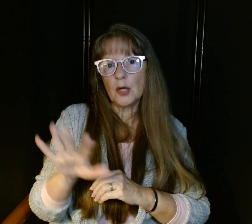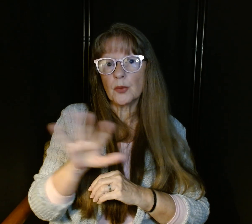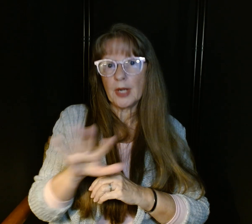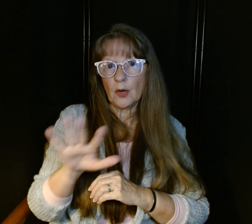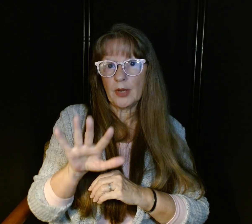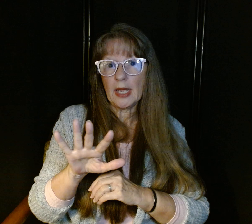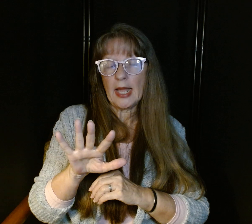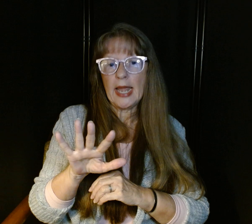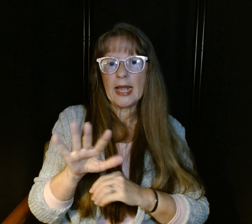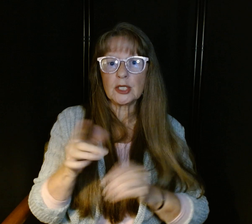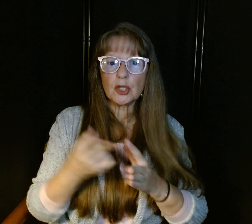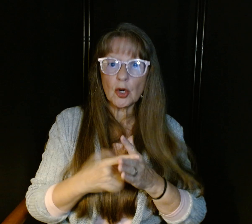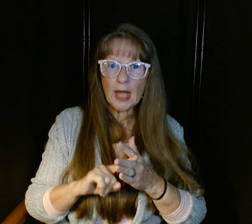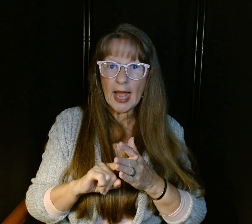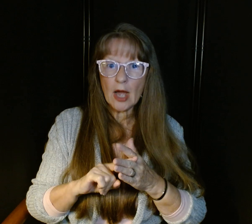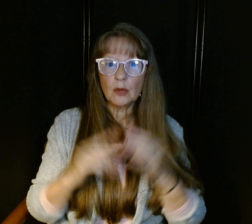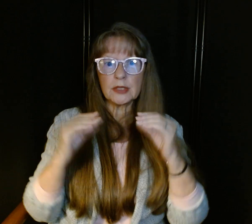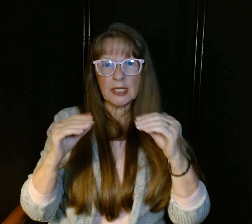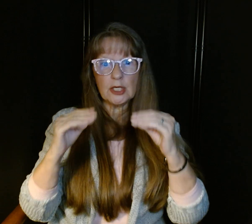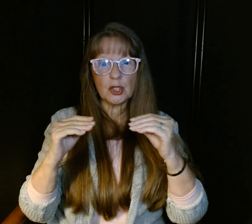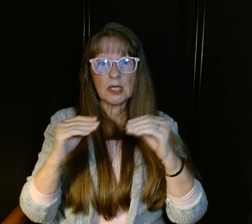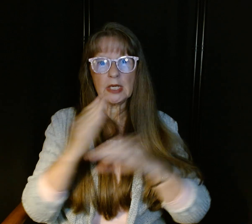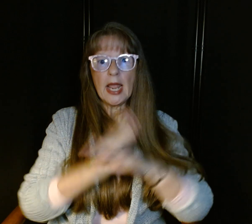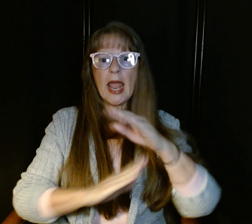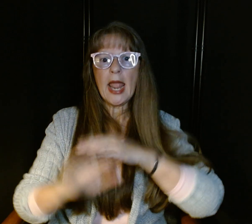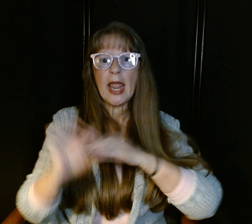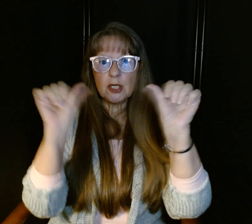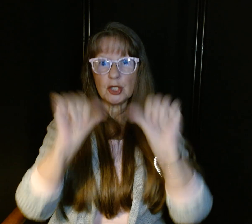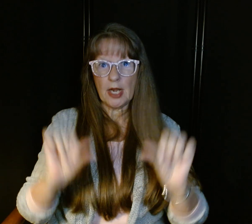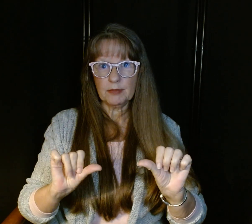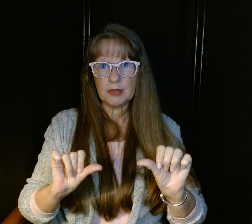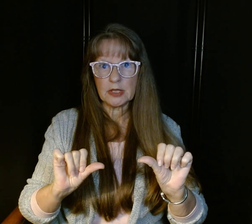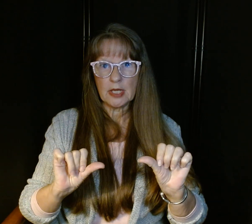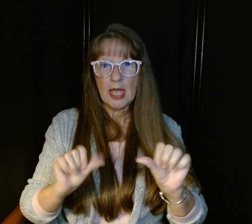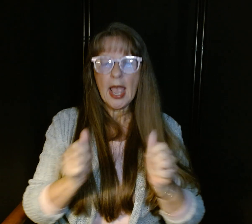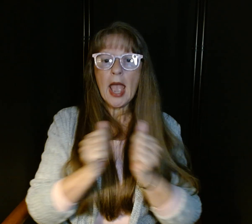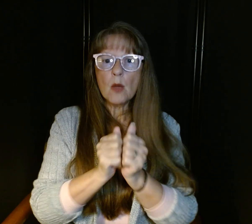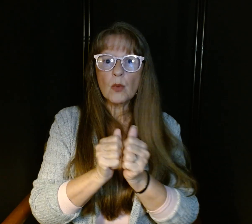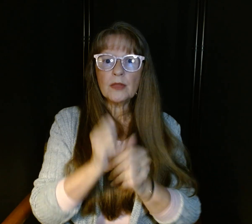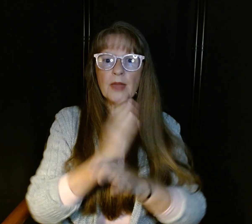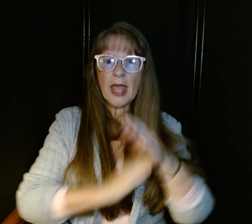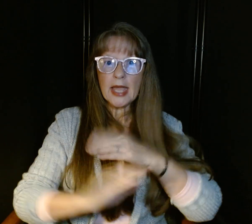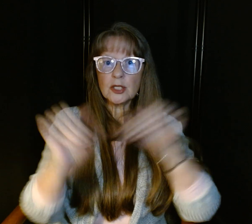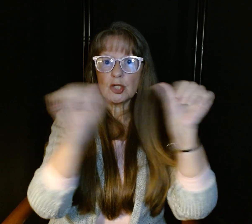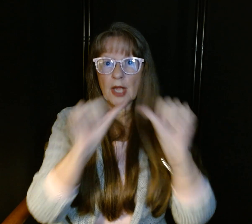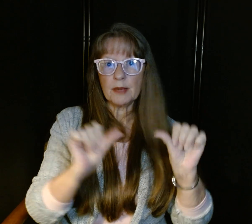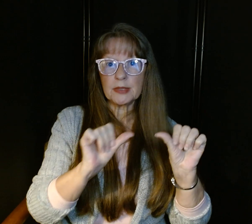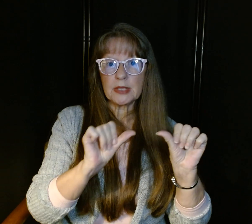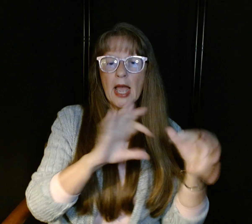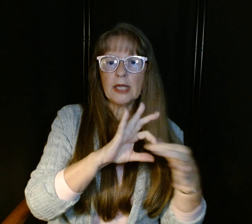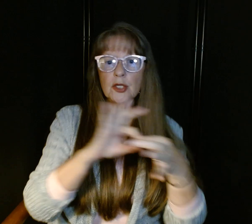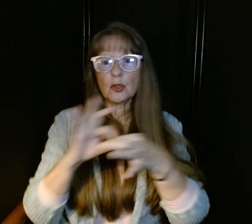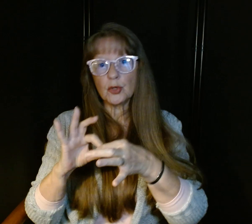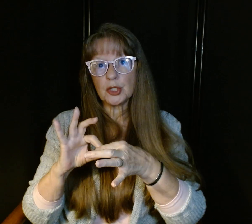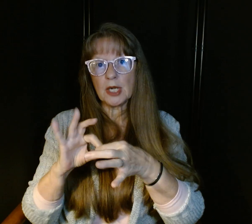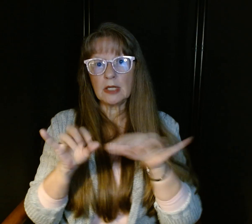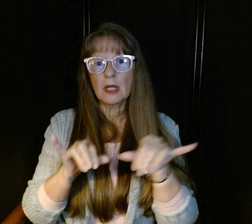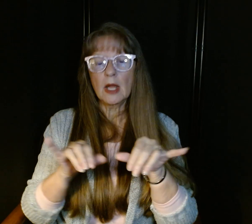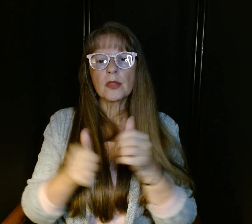100 area, and I start out teaching hand shapes. And with the hand shapes, I associated the